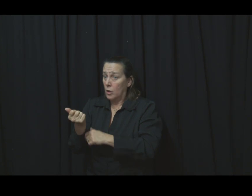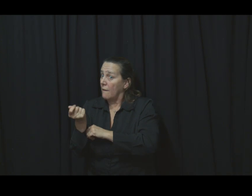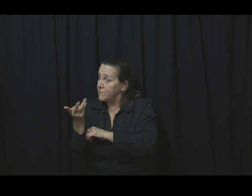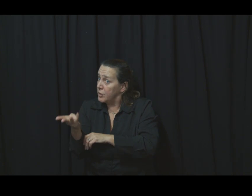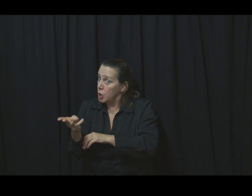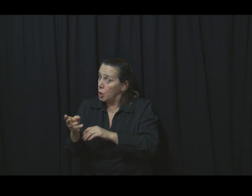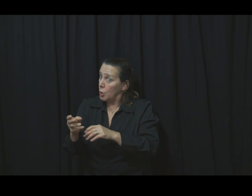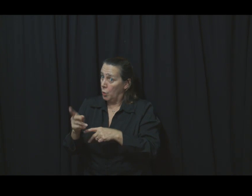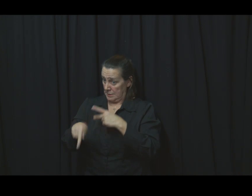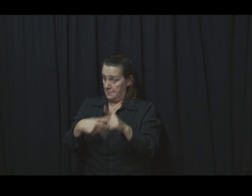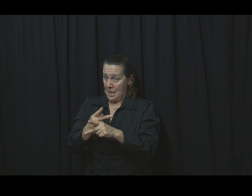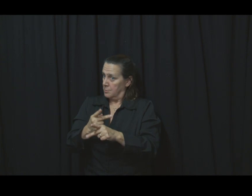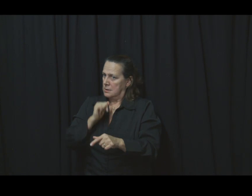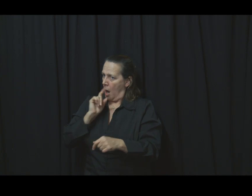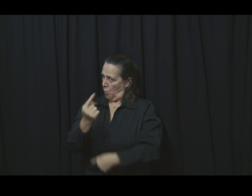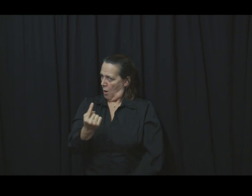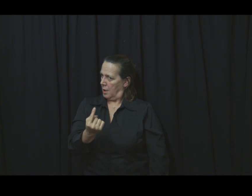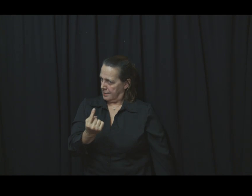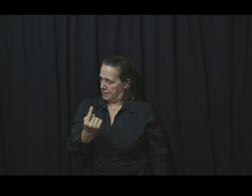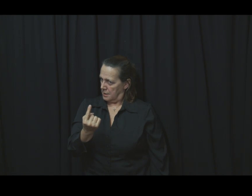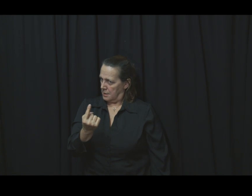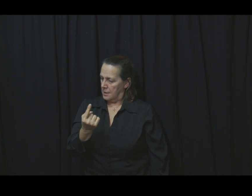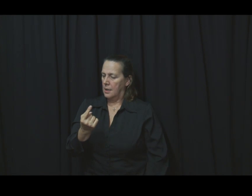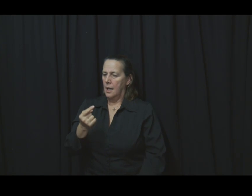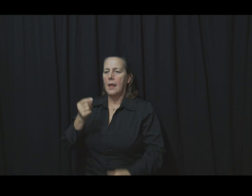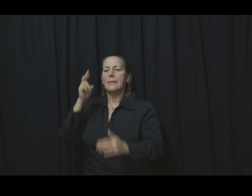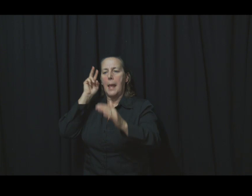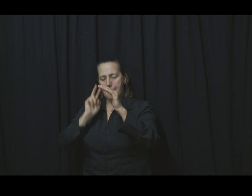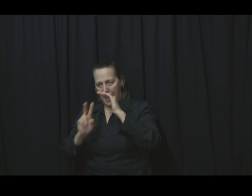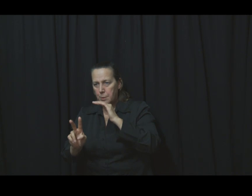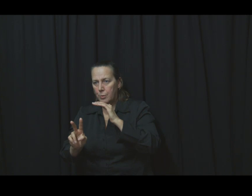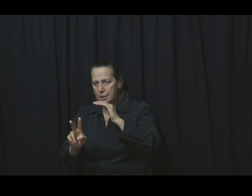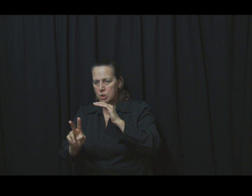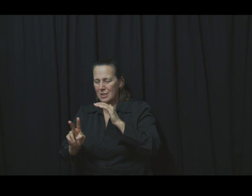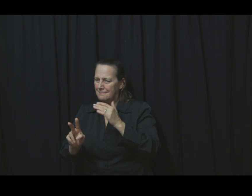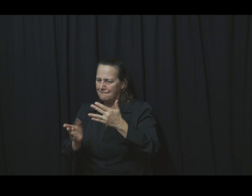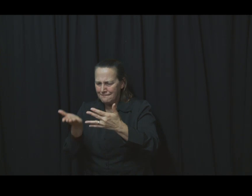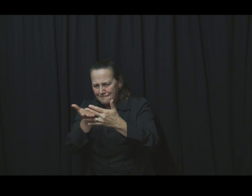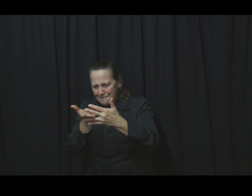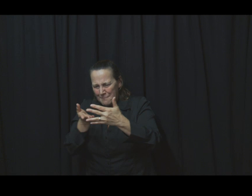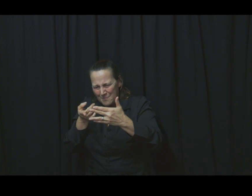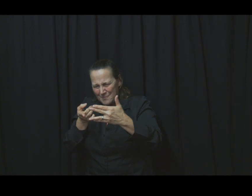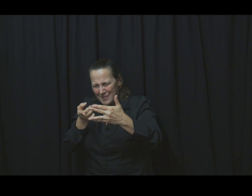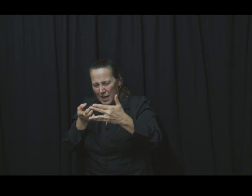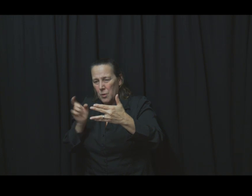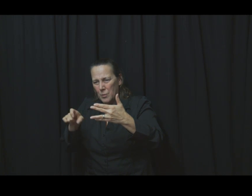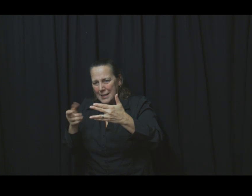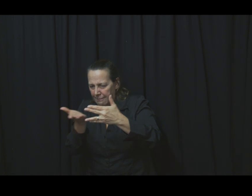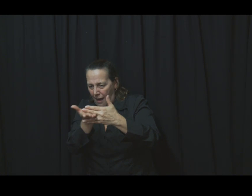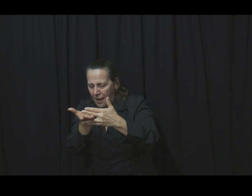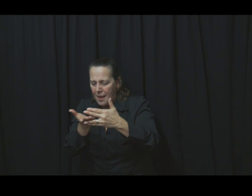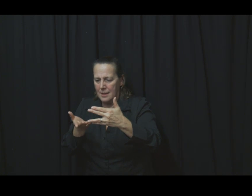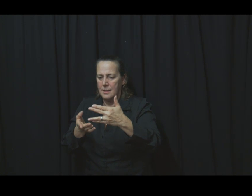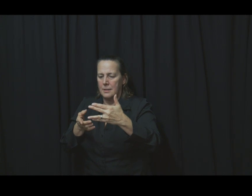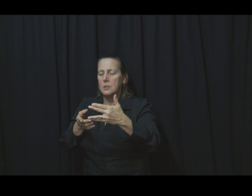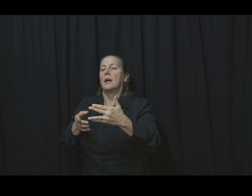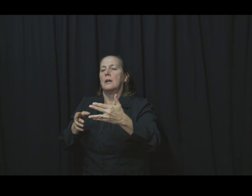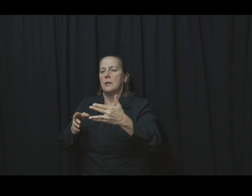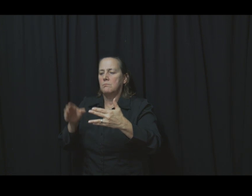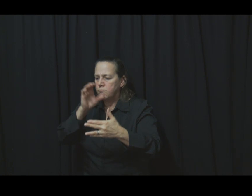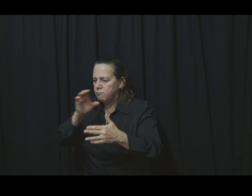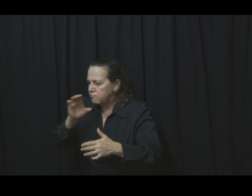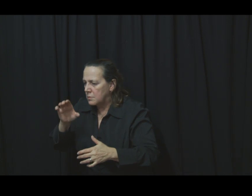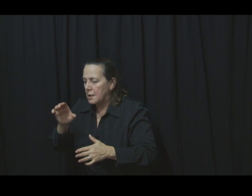It wasn't one individual. In other words, they made a prediction that this animal would be found, and it was found. So